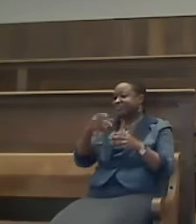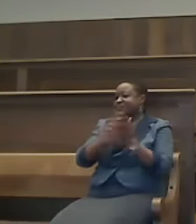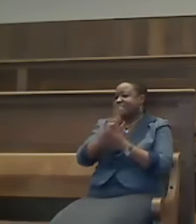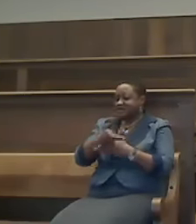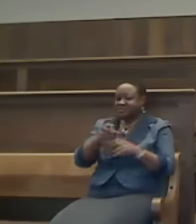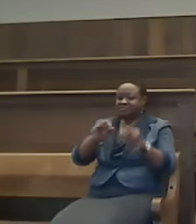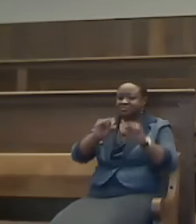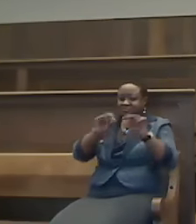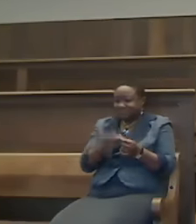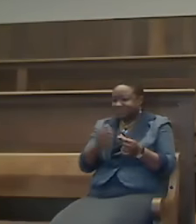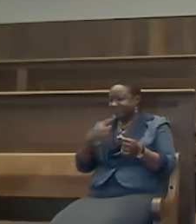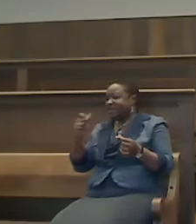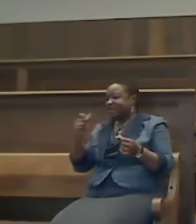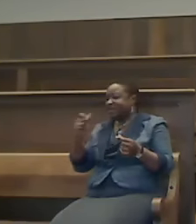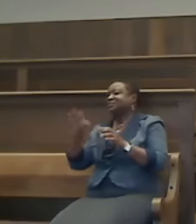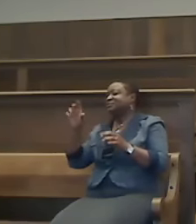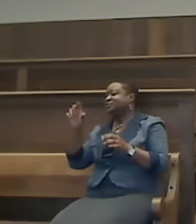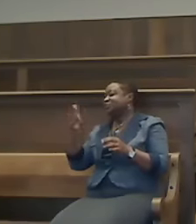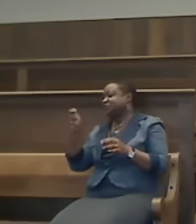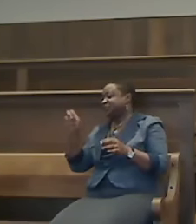what causes allergic reactions, typically.